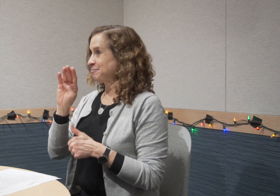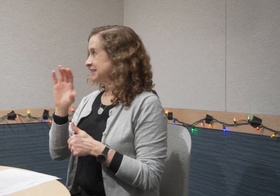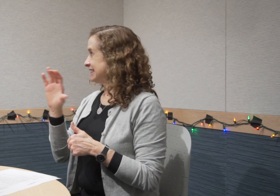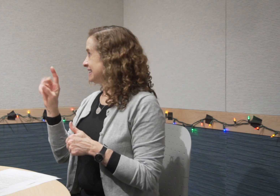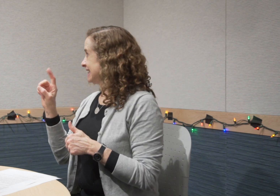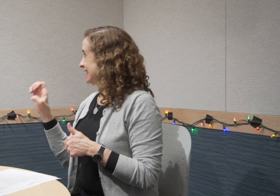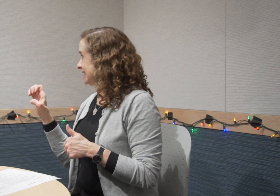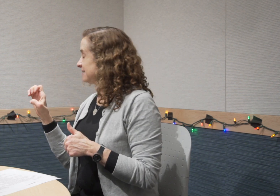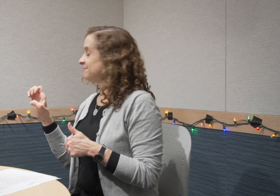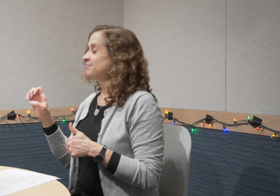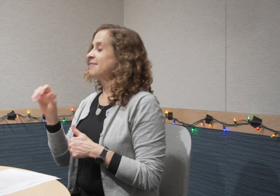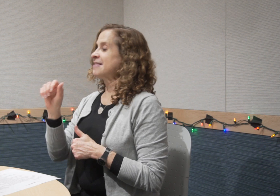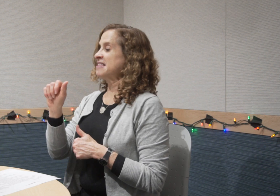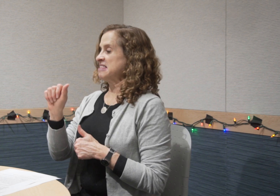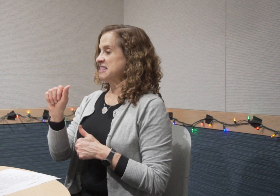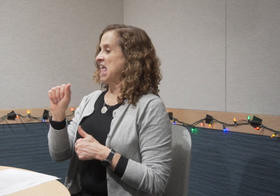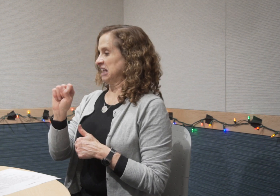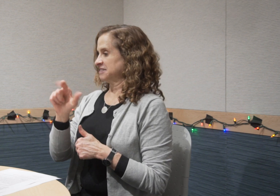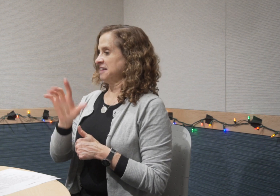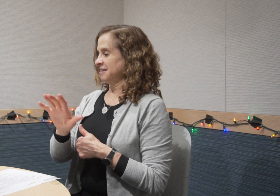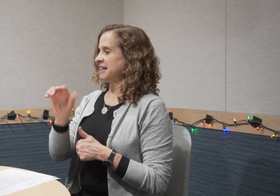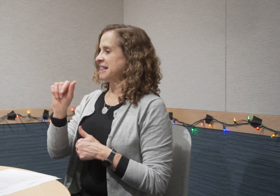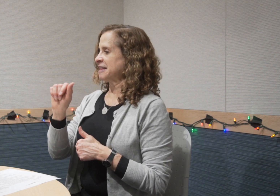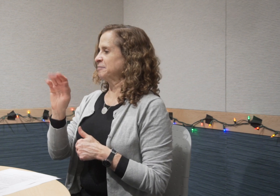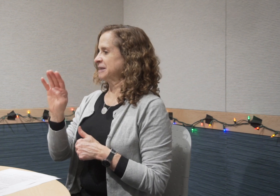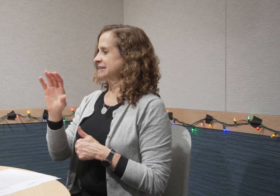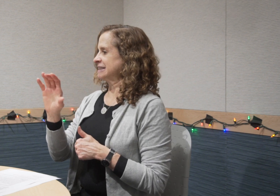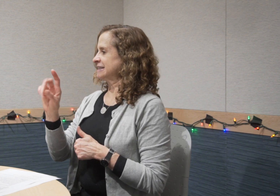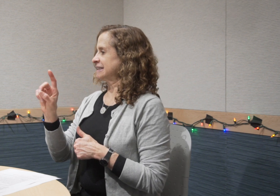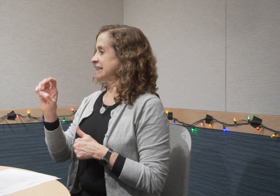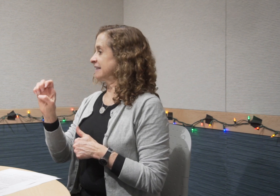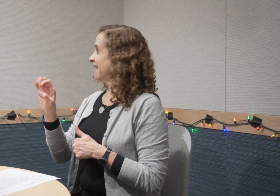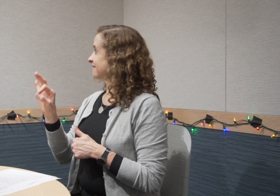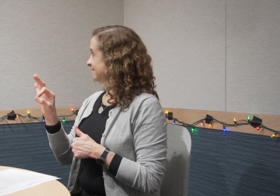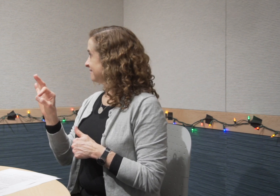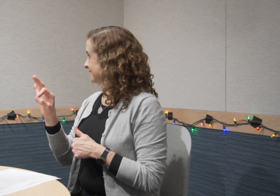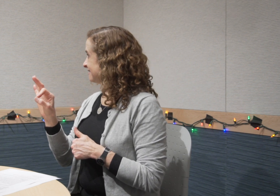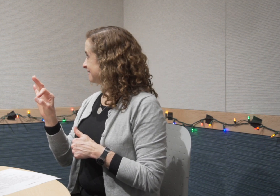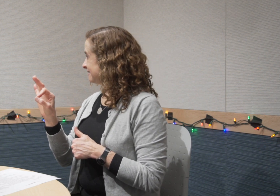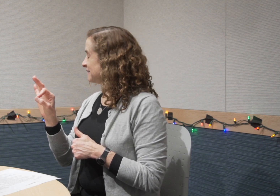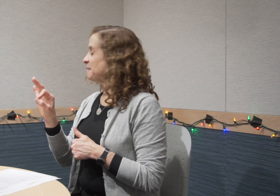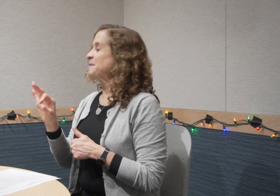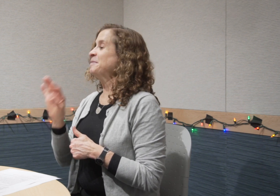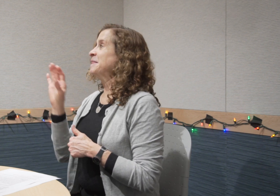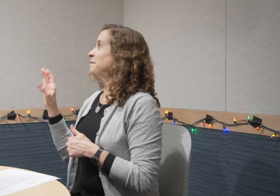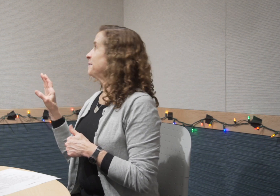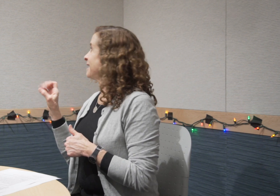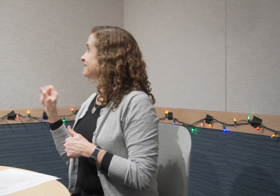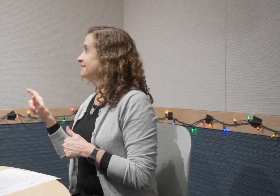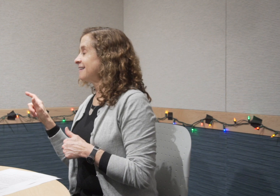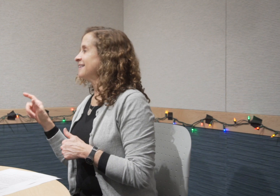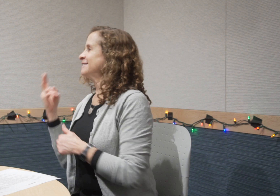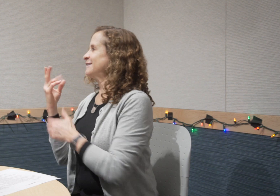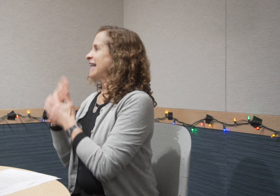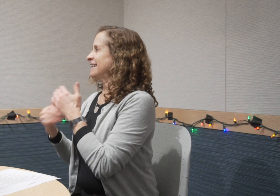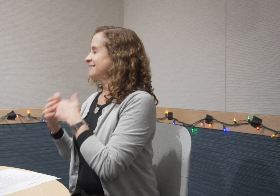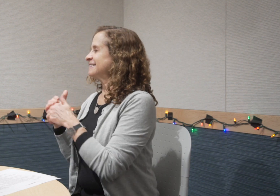For example, like A, B, C, D, E. In ASL, A, B, C, D, E, F. There you go. But in British Sign